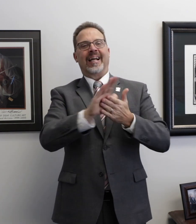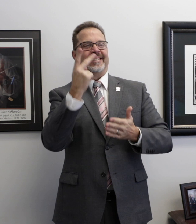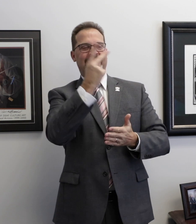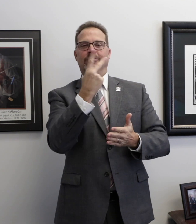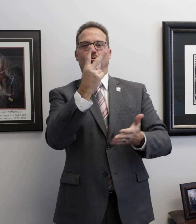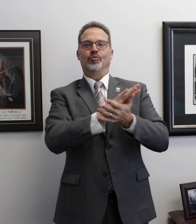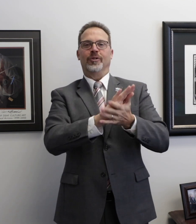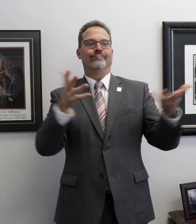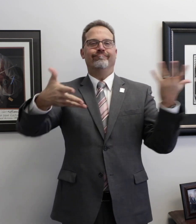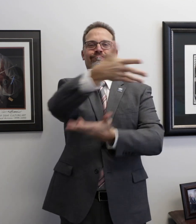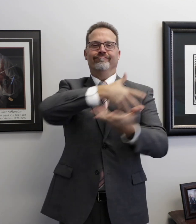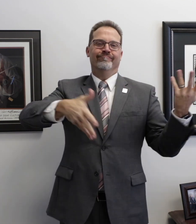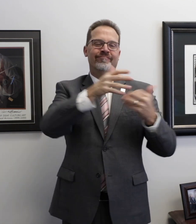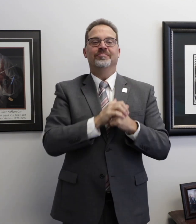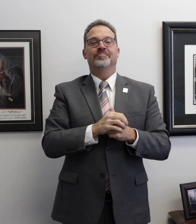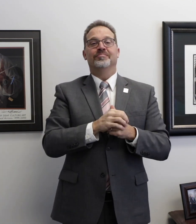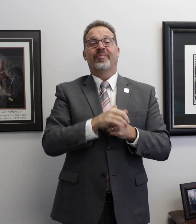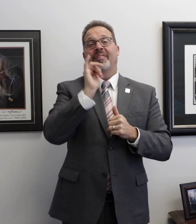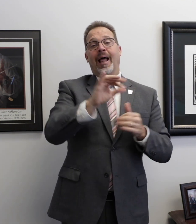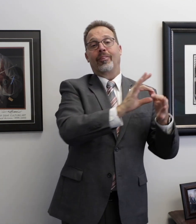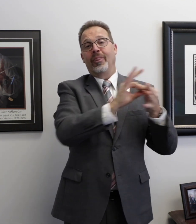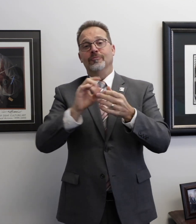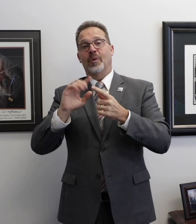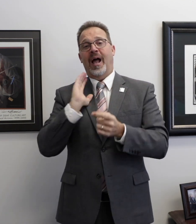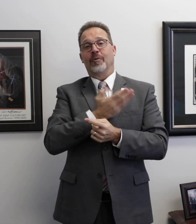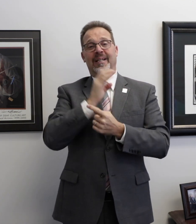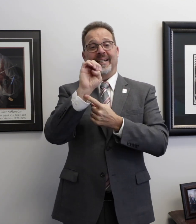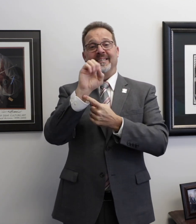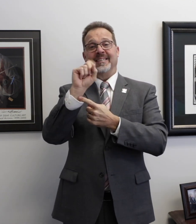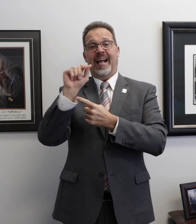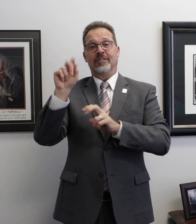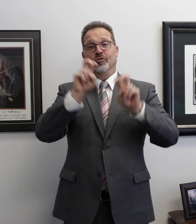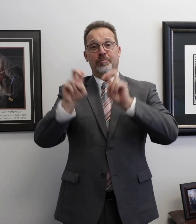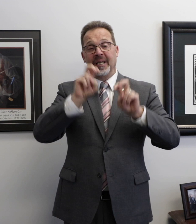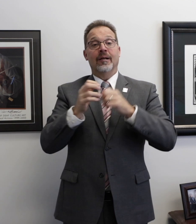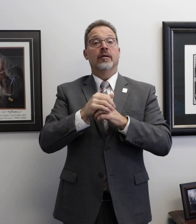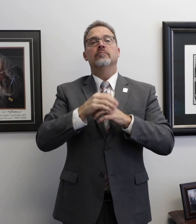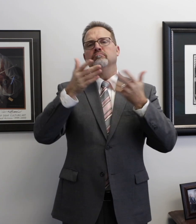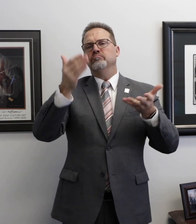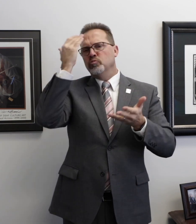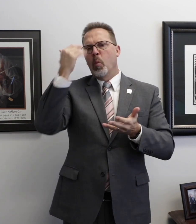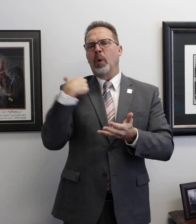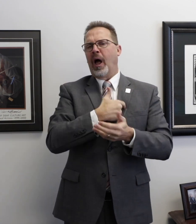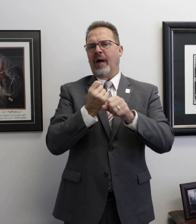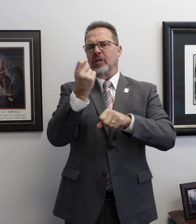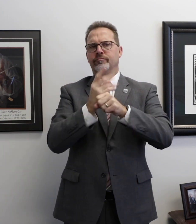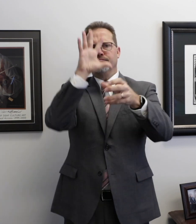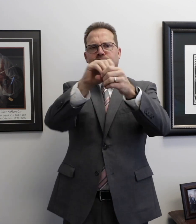won, but it was still a great event. Of course, we also had the ESDAA tournament, and the Eastern